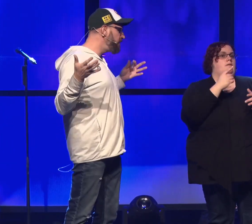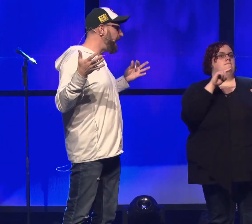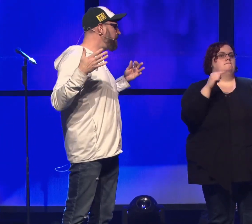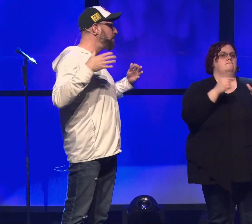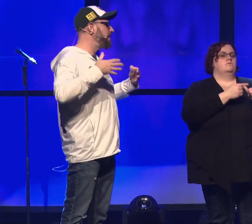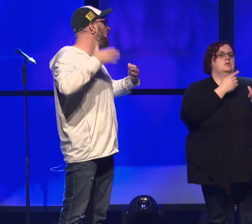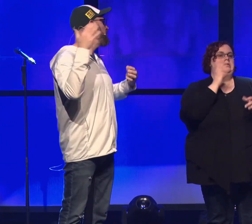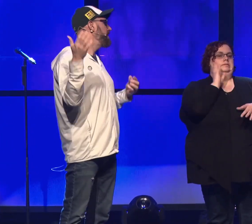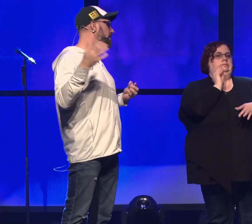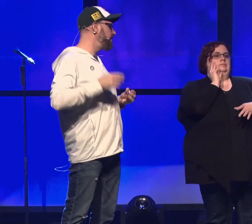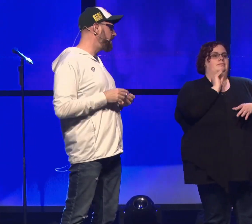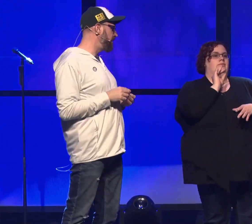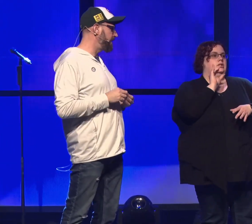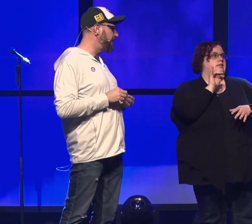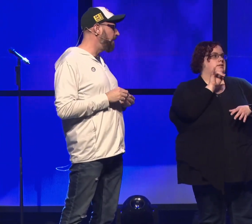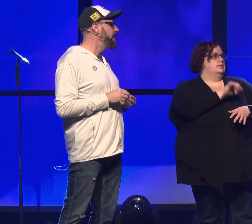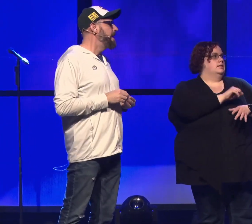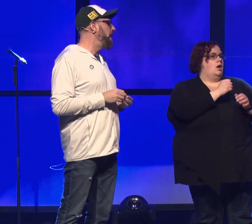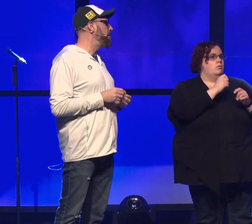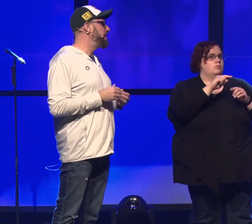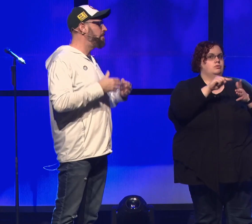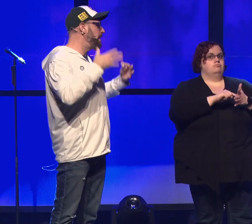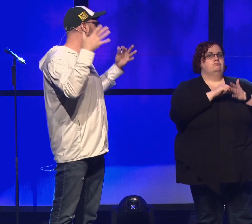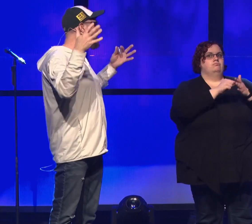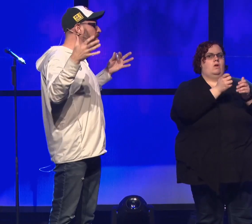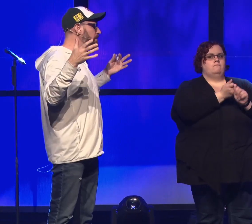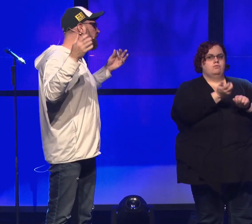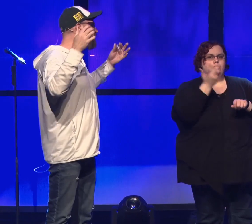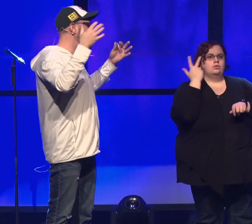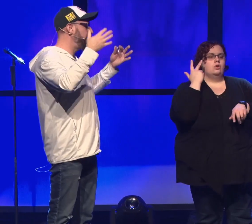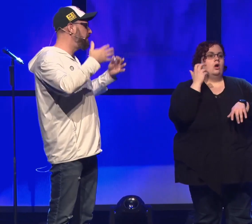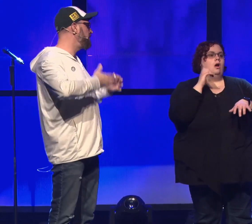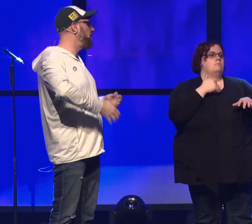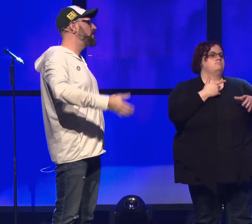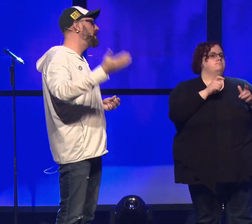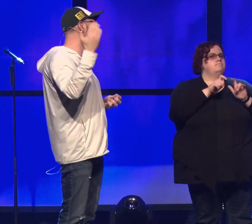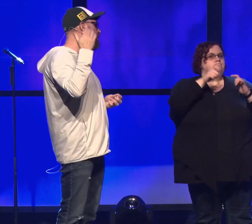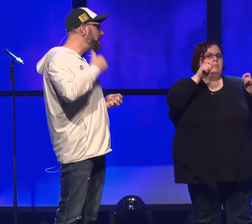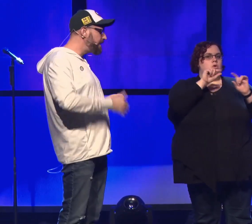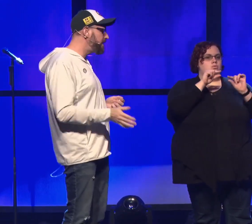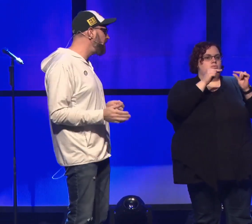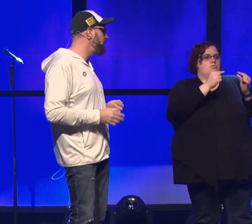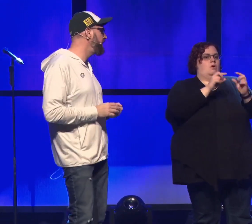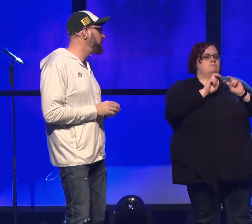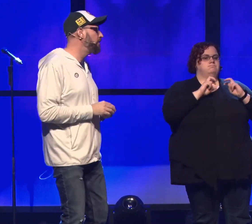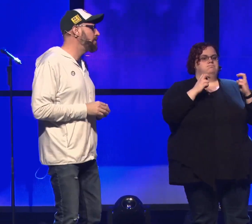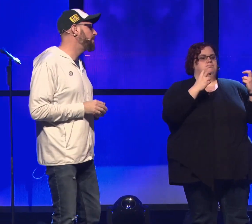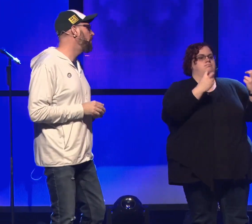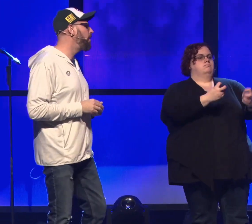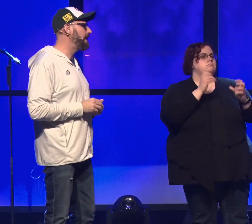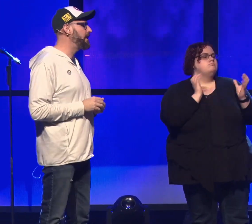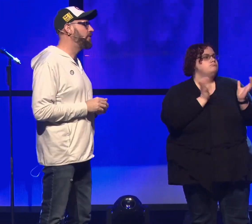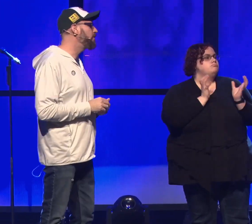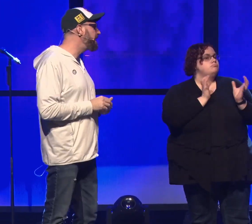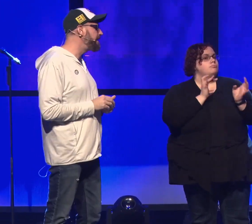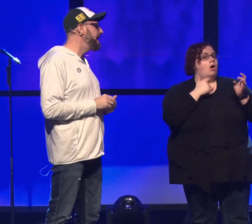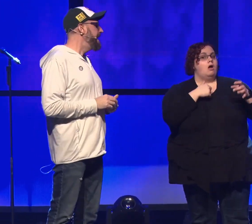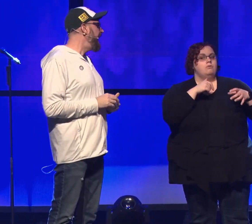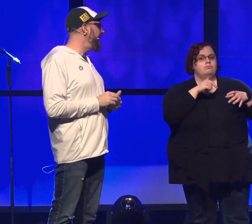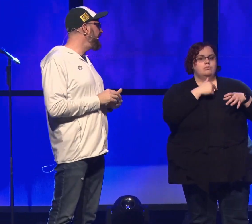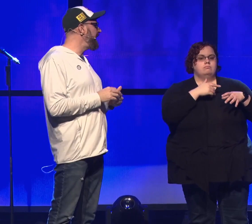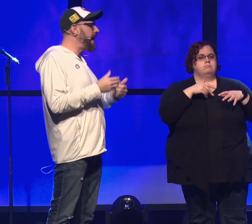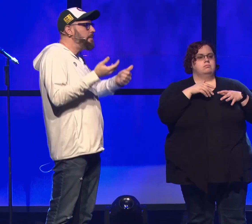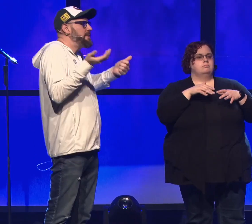go through that when we launched it a few years ago. A big group of folks kind of launched into it, went to the conversation group as we were walking through